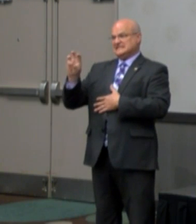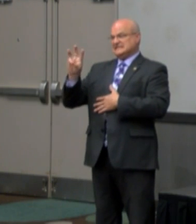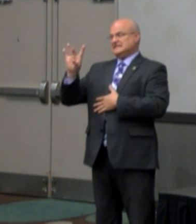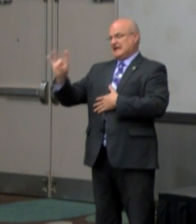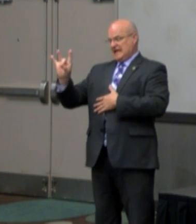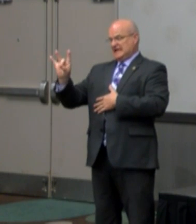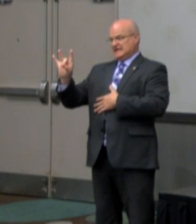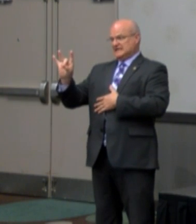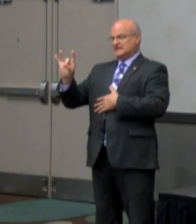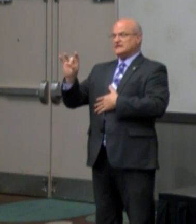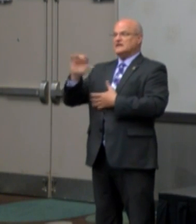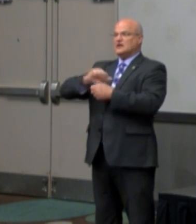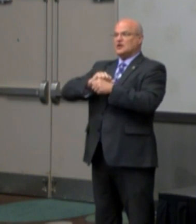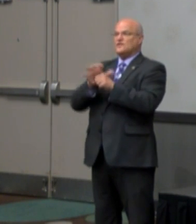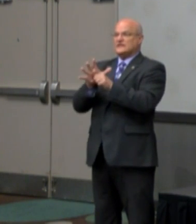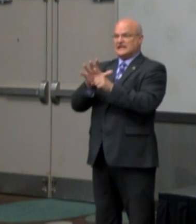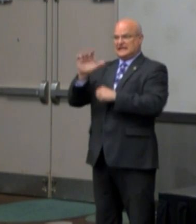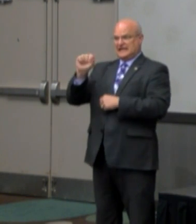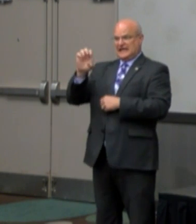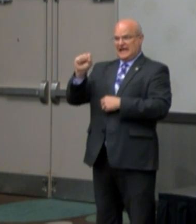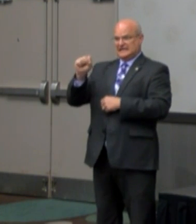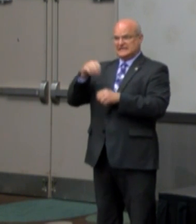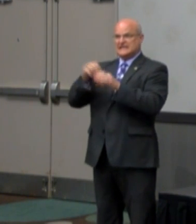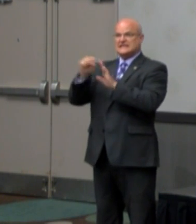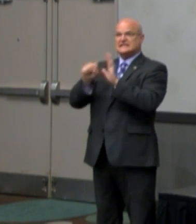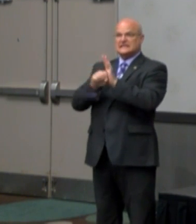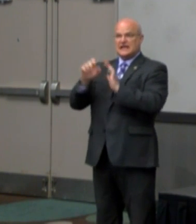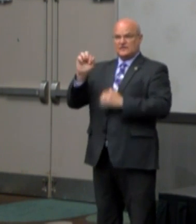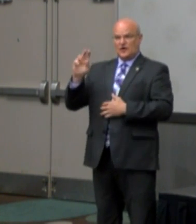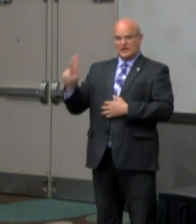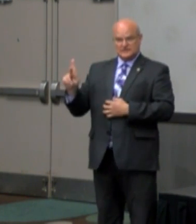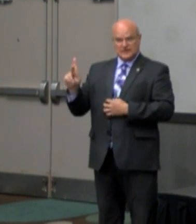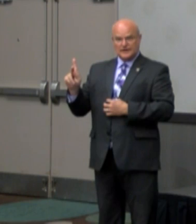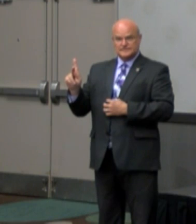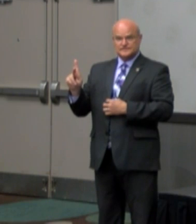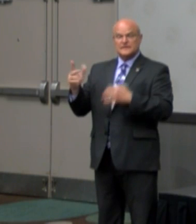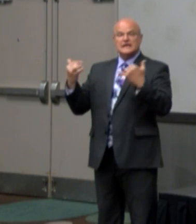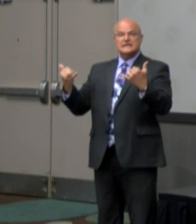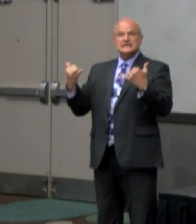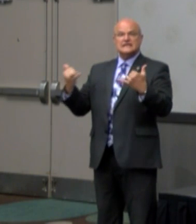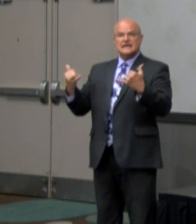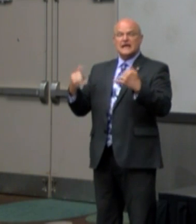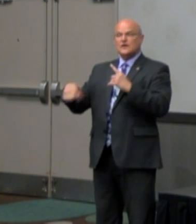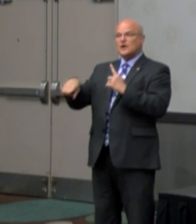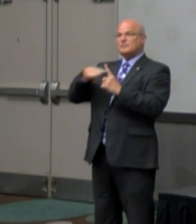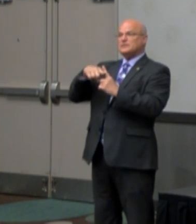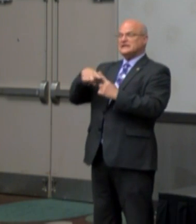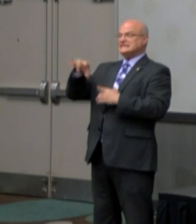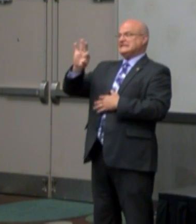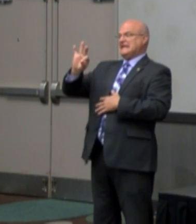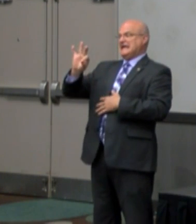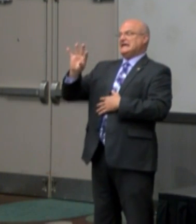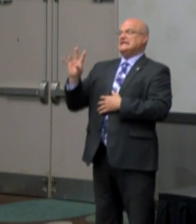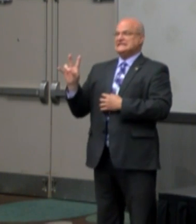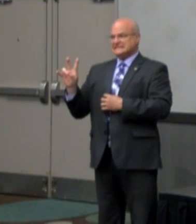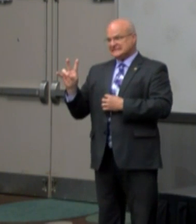3,568 COVID-19 cases in the state of Arkansas. Today, we are a plus